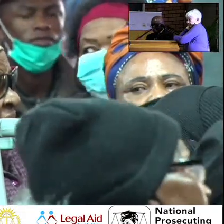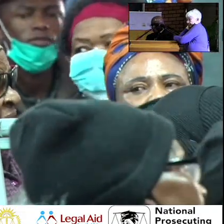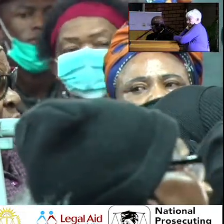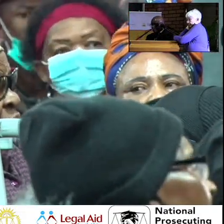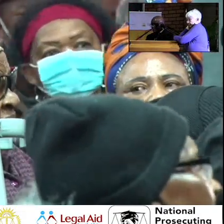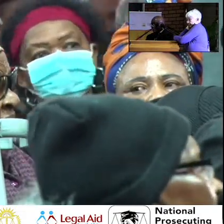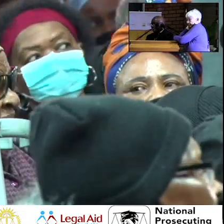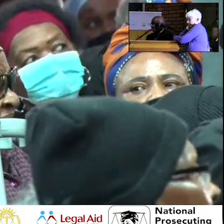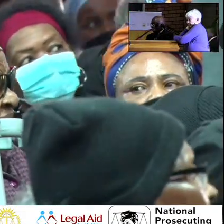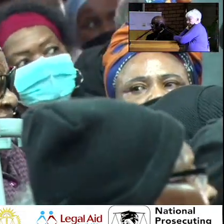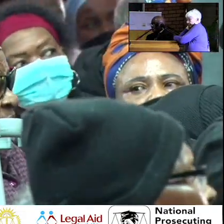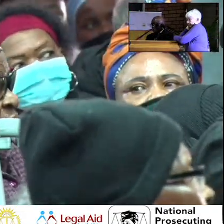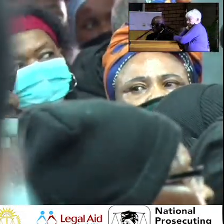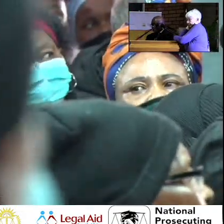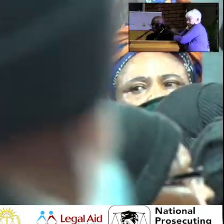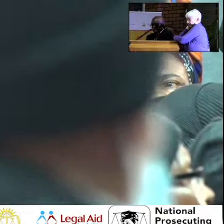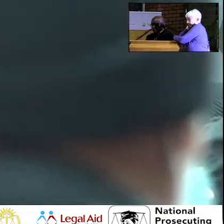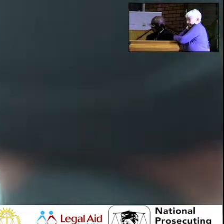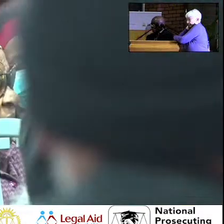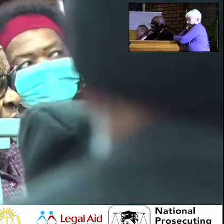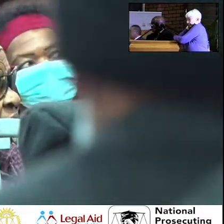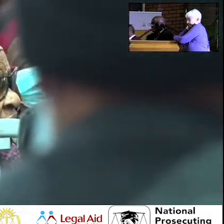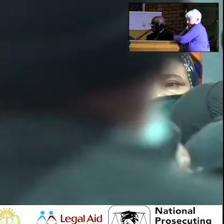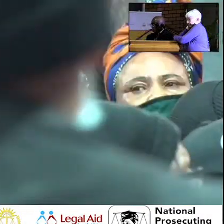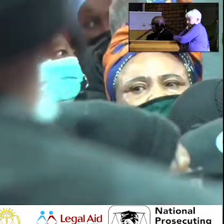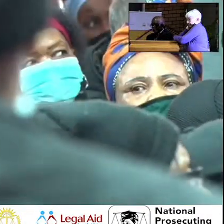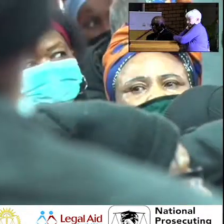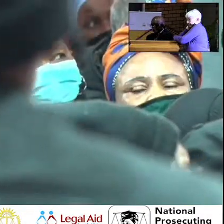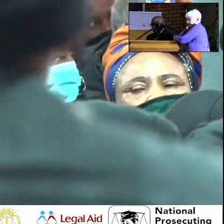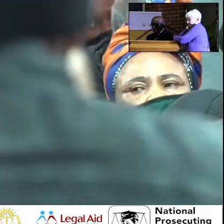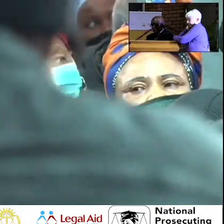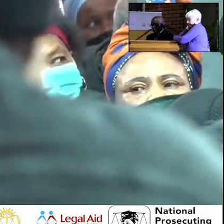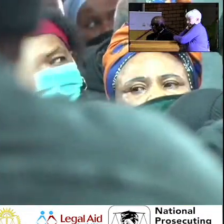neempompo ziyavuza, nesiki ziyavuza, netoilet ziyavuza.